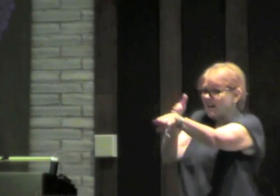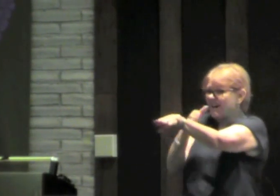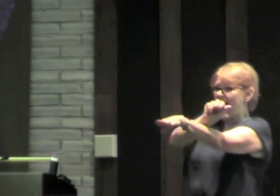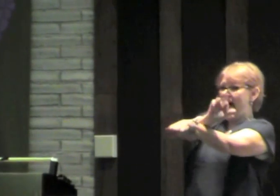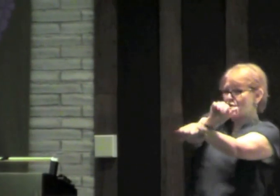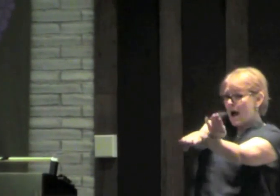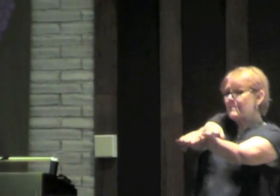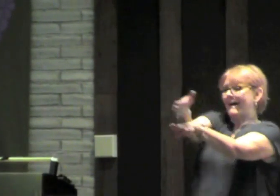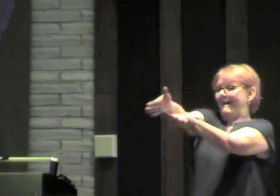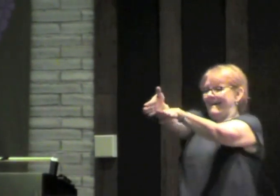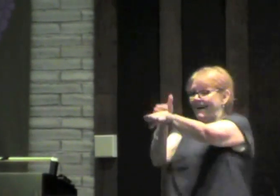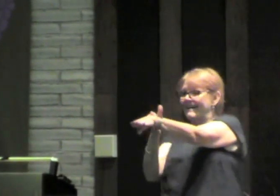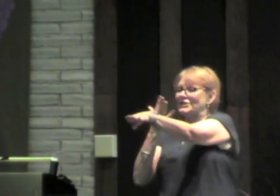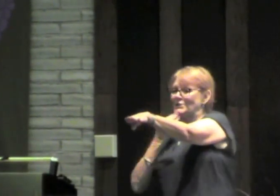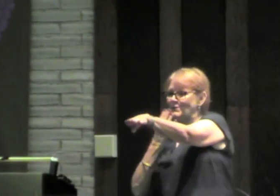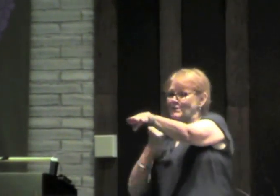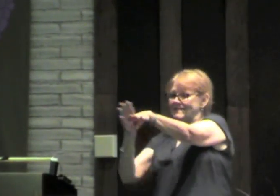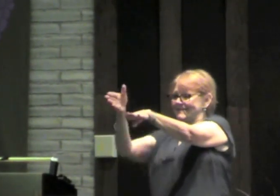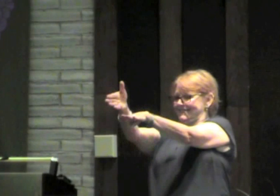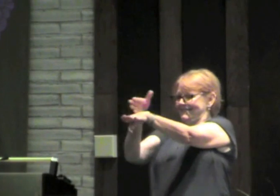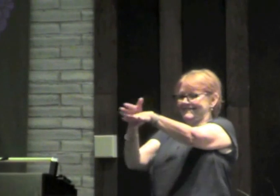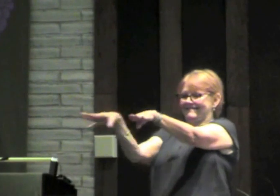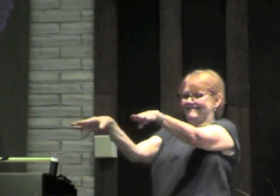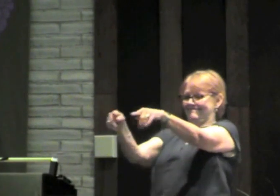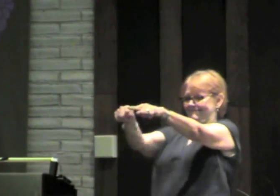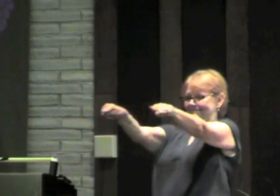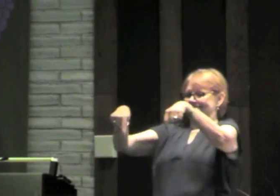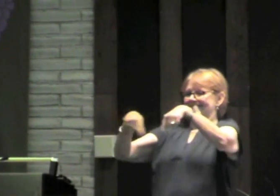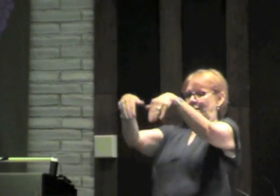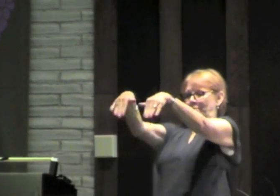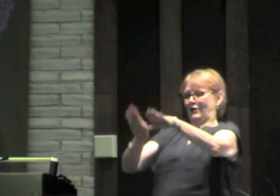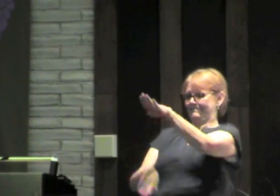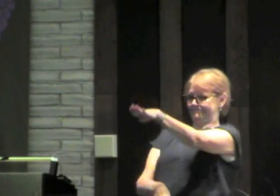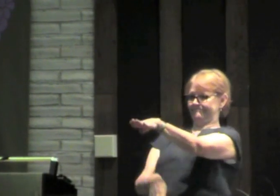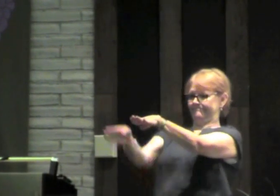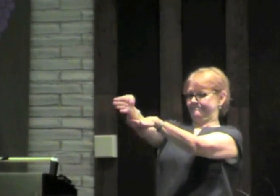can see where the Arab dividing line is, and you can see where the burial